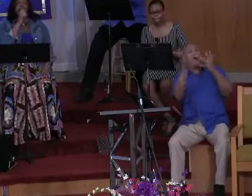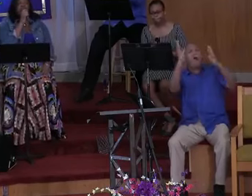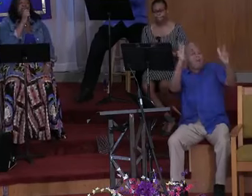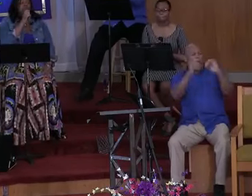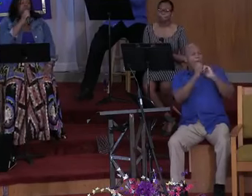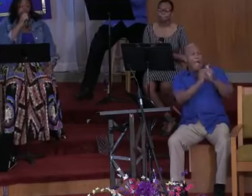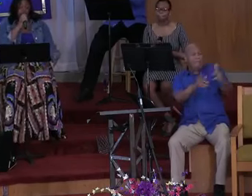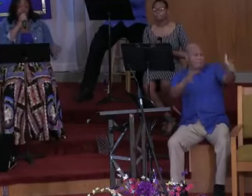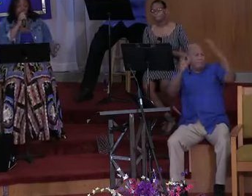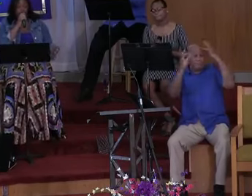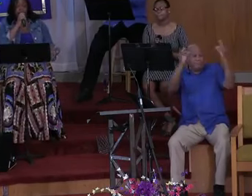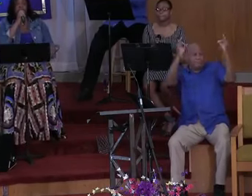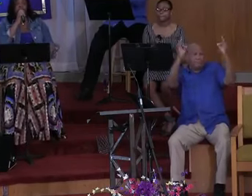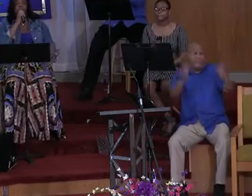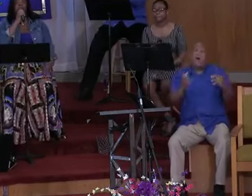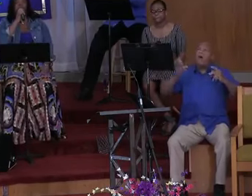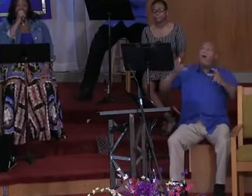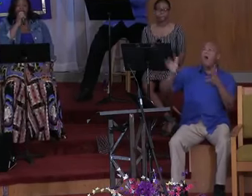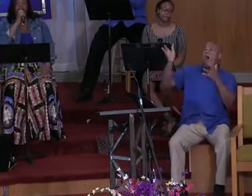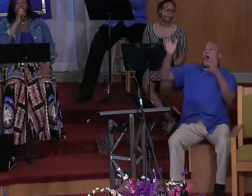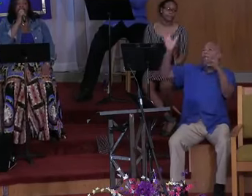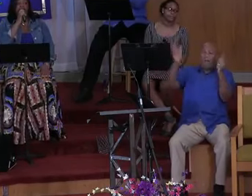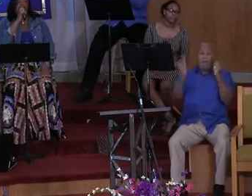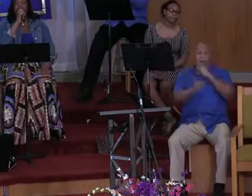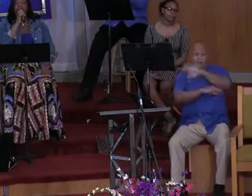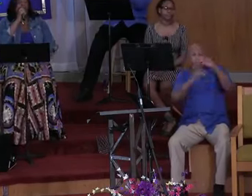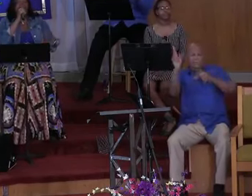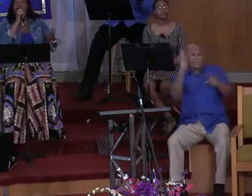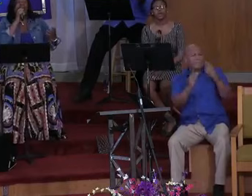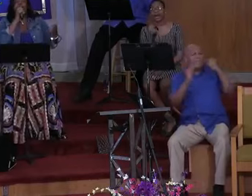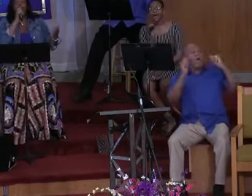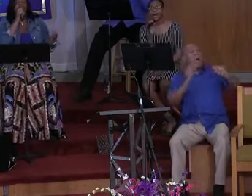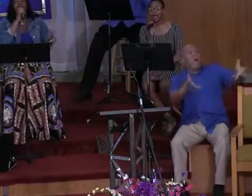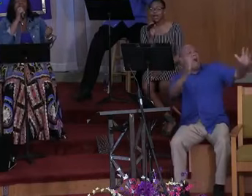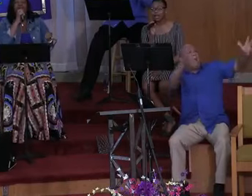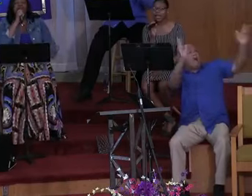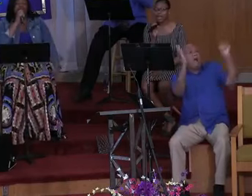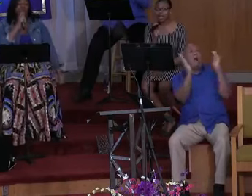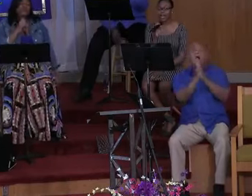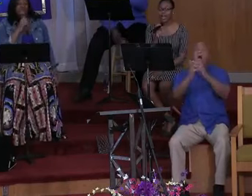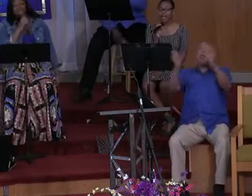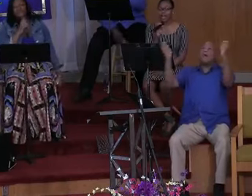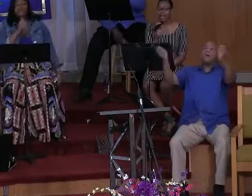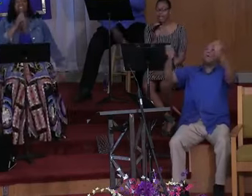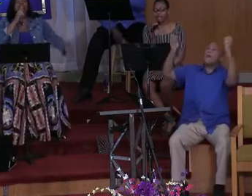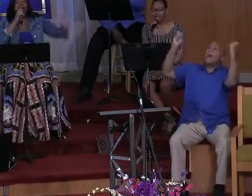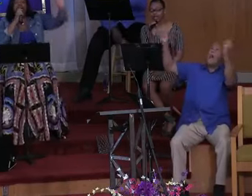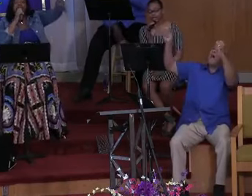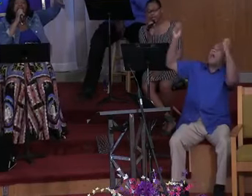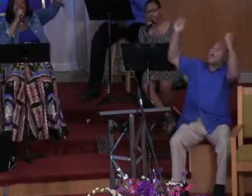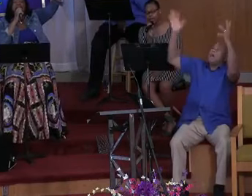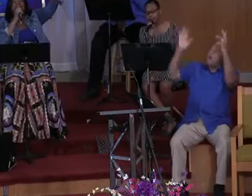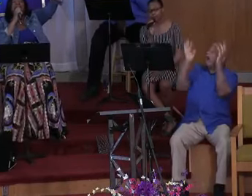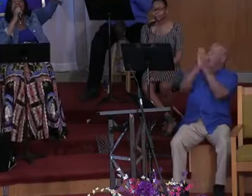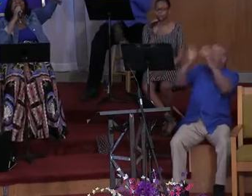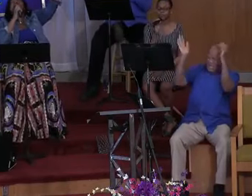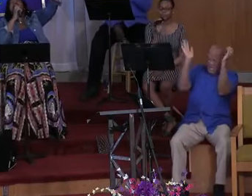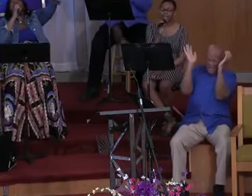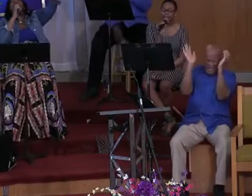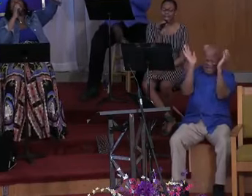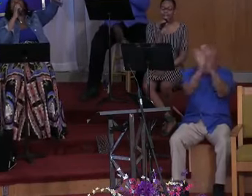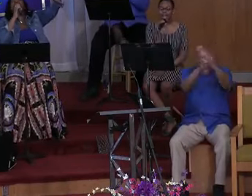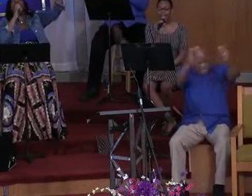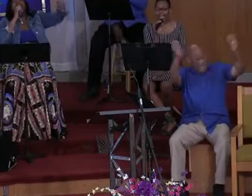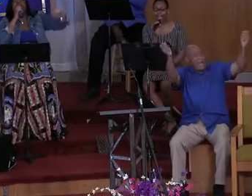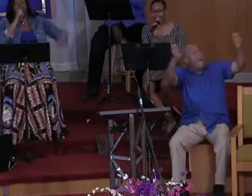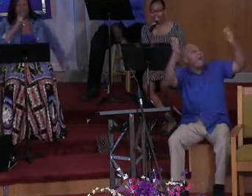your ways, and all of God's people say hallelujah, hallelujah, hallelujah, hallelujah, hallelujah, hallelujah, hallelujah, hallelujah, hallelujah,